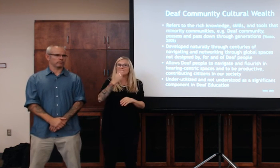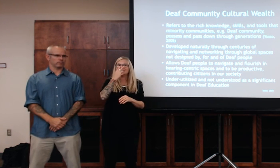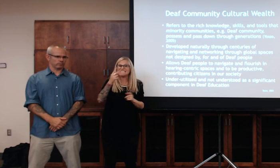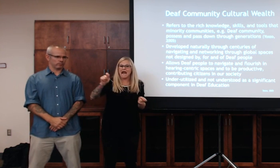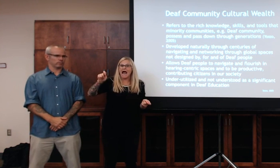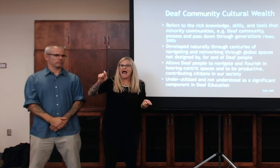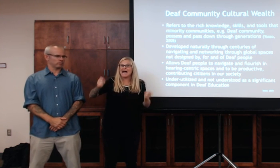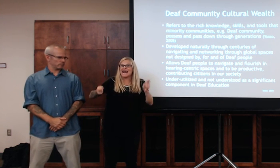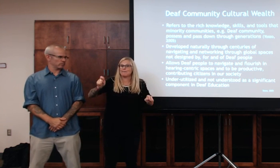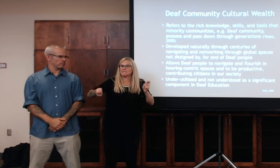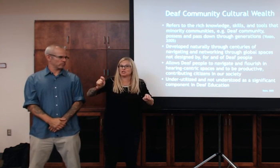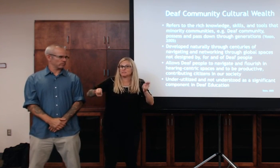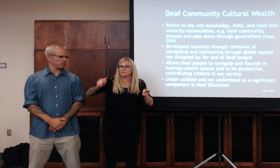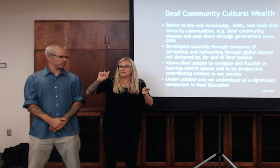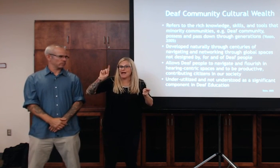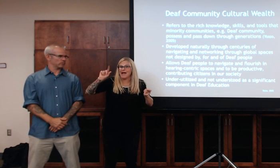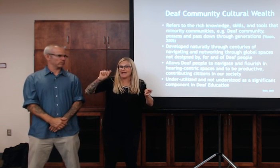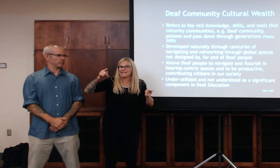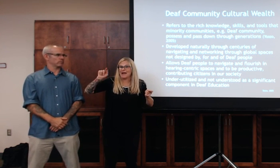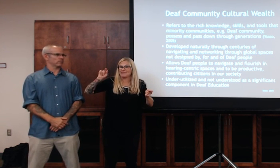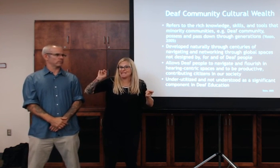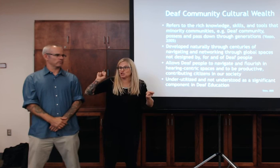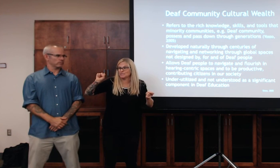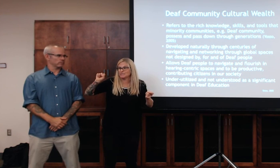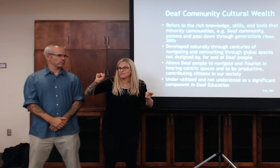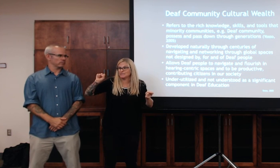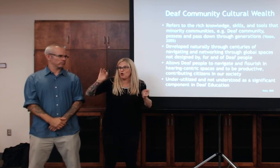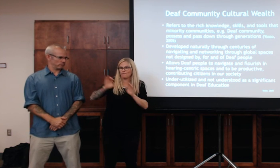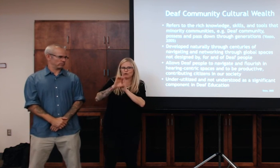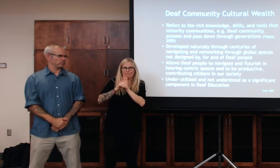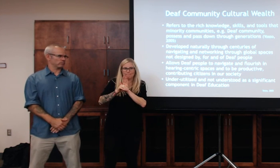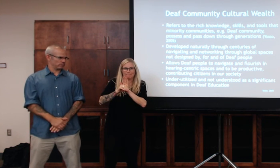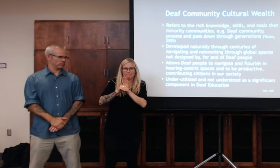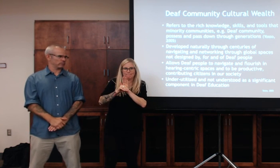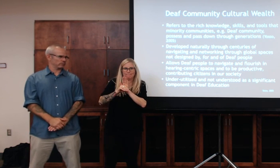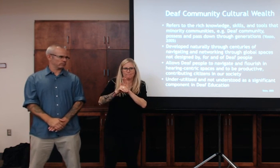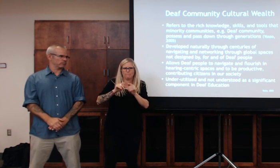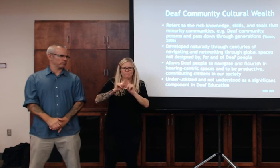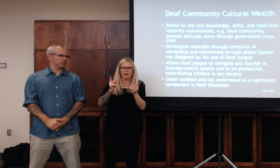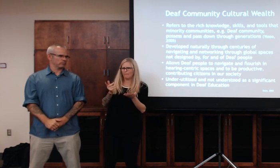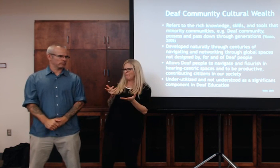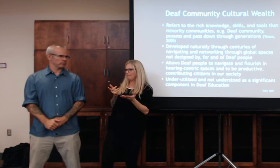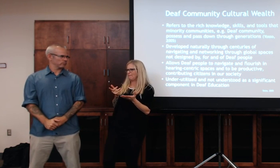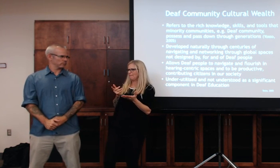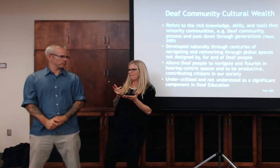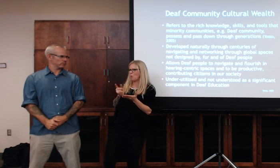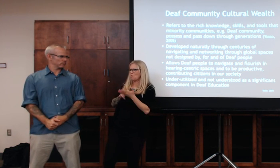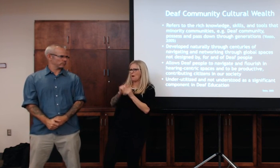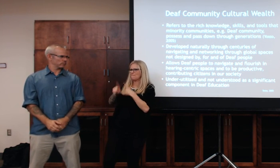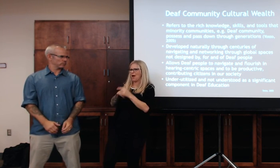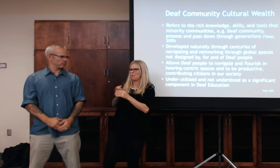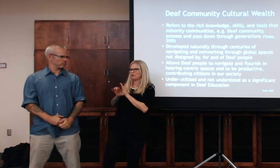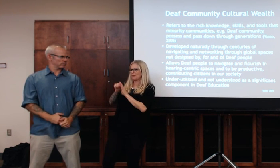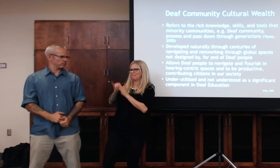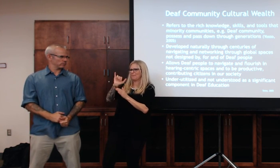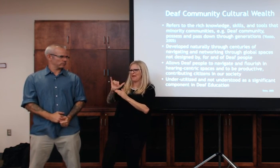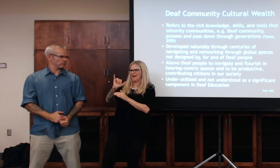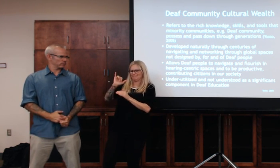We see adaptations of the curriculum, but what about the curriculum that